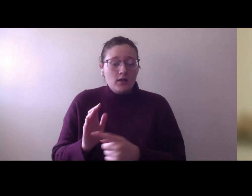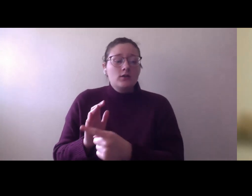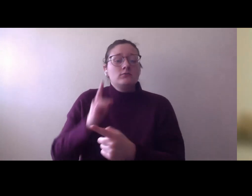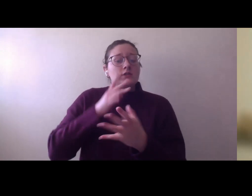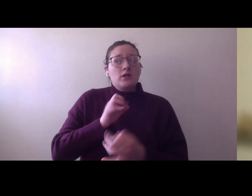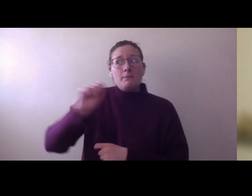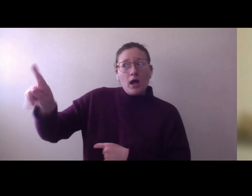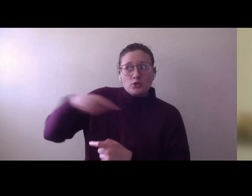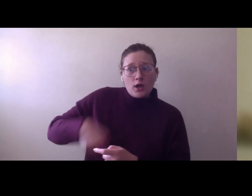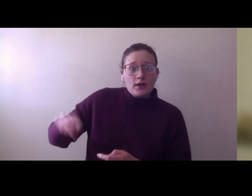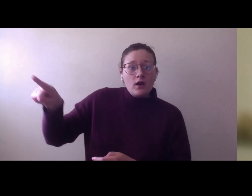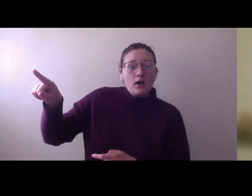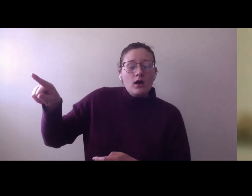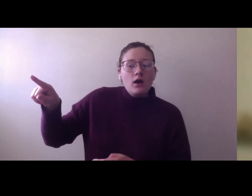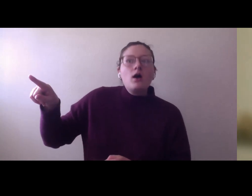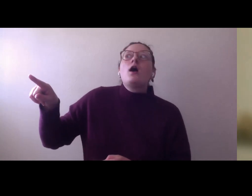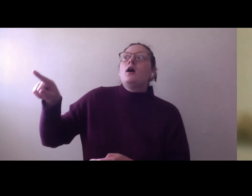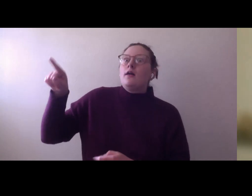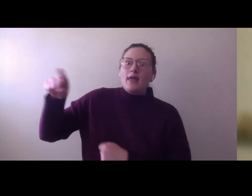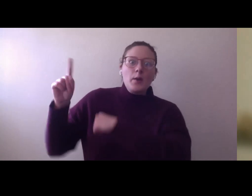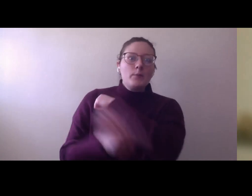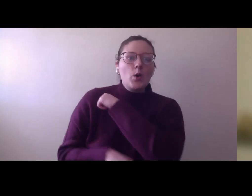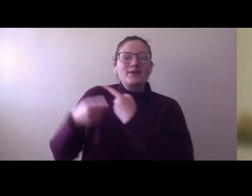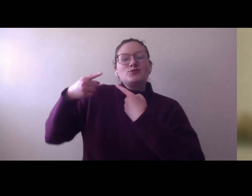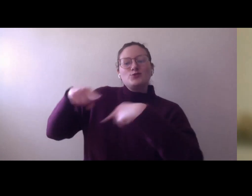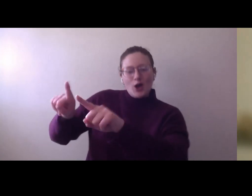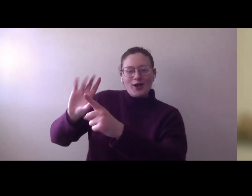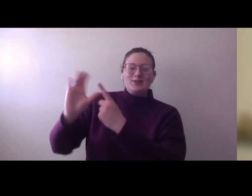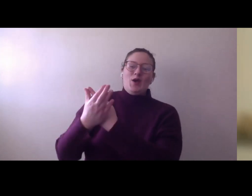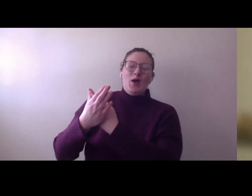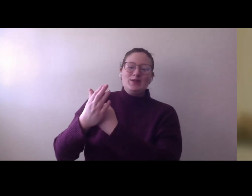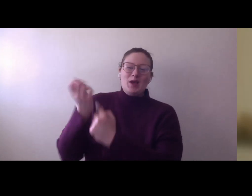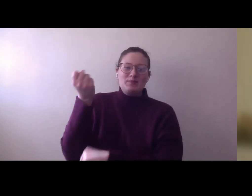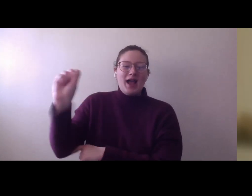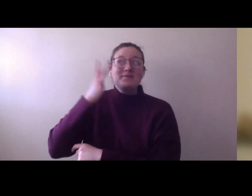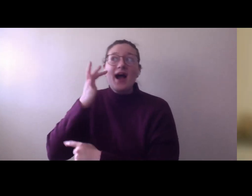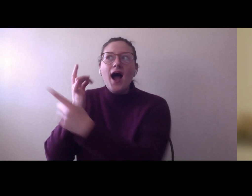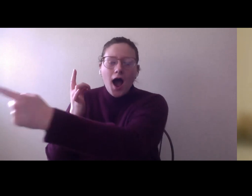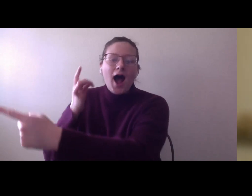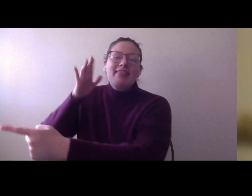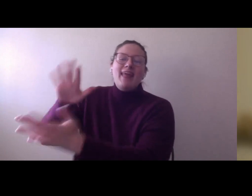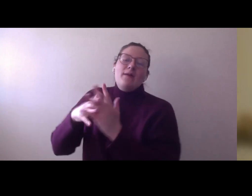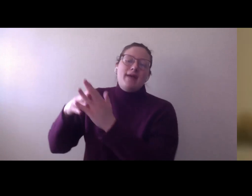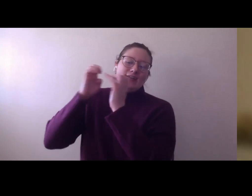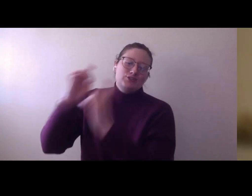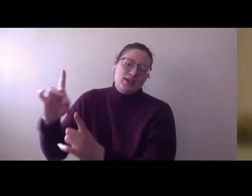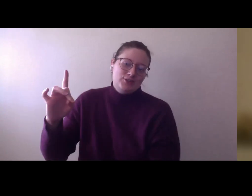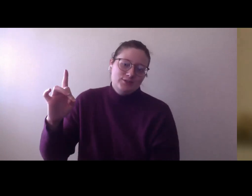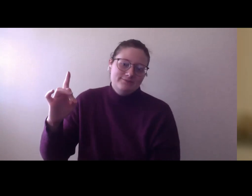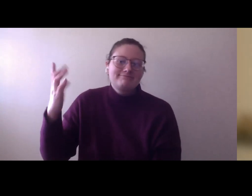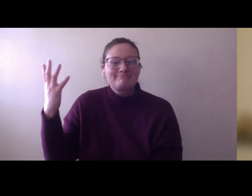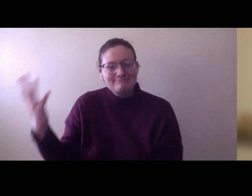go back to China, they were persecuted during the Cultural Revolution because of their American education.